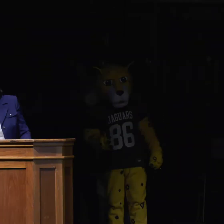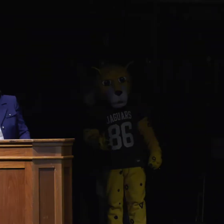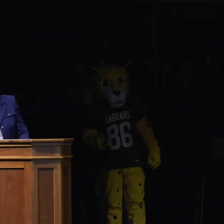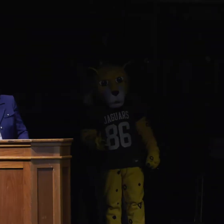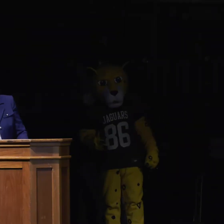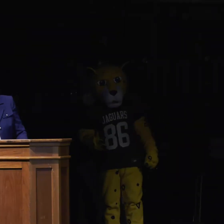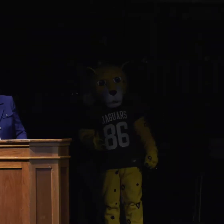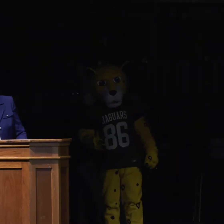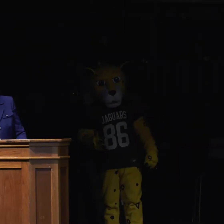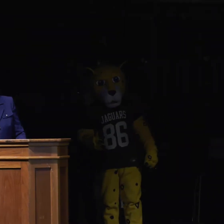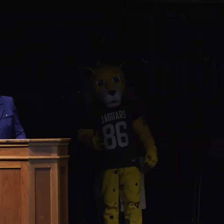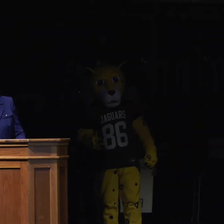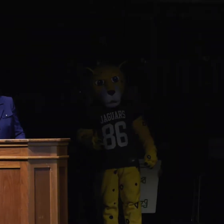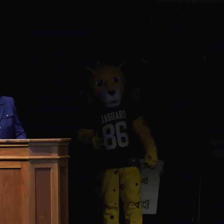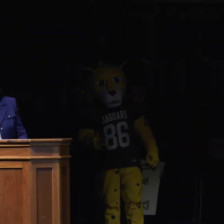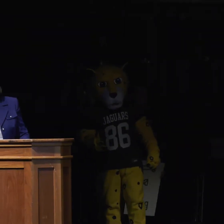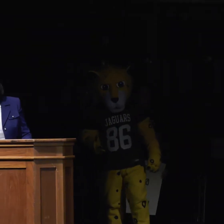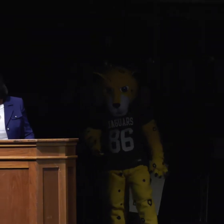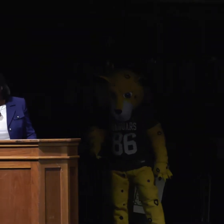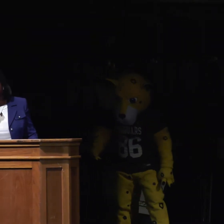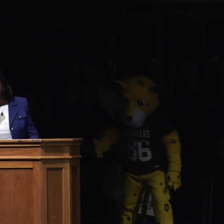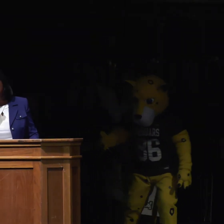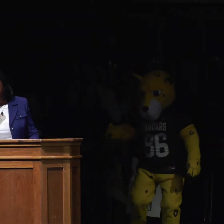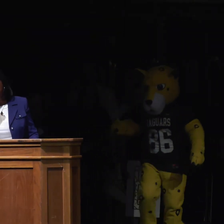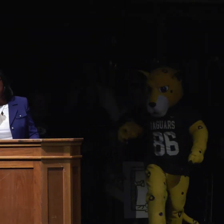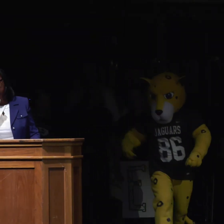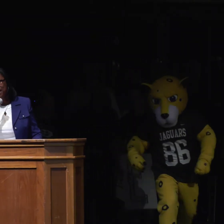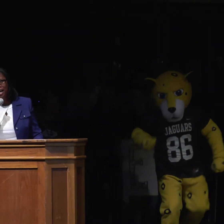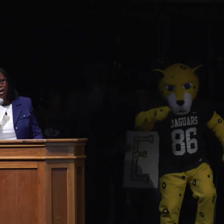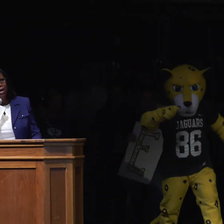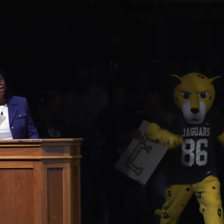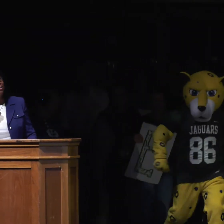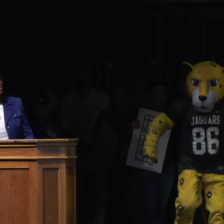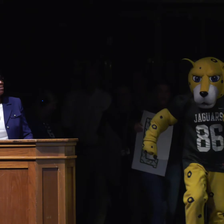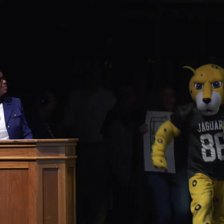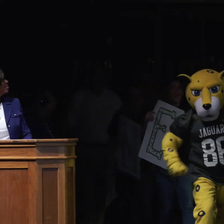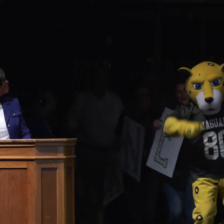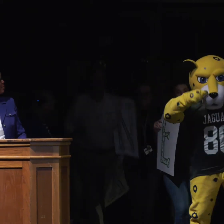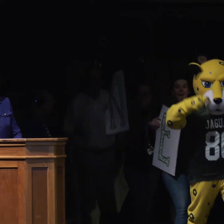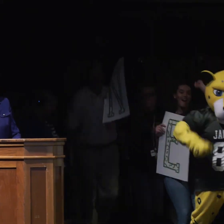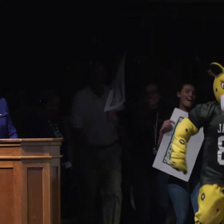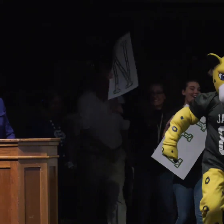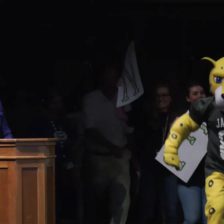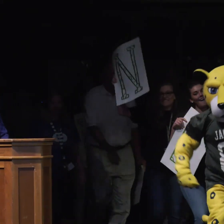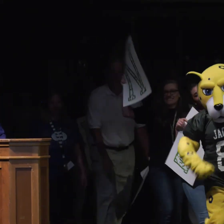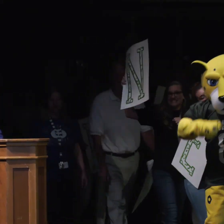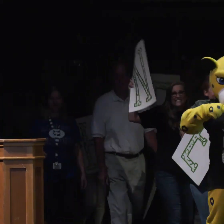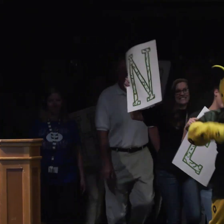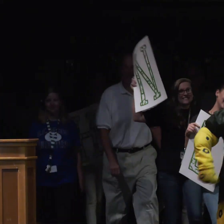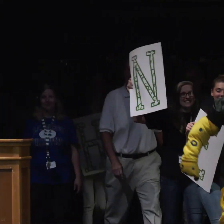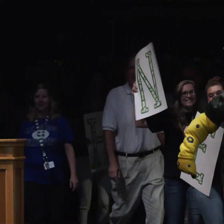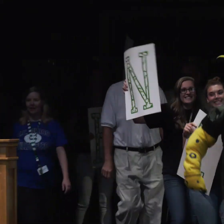up next, Mr. Ron Prophet and Lincoln Middle.